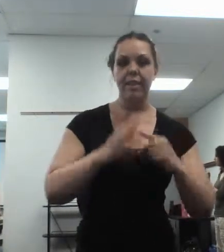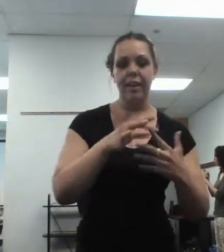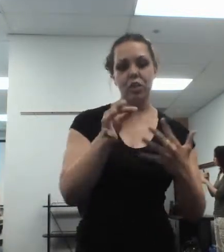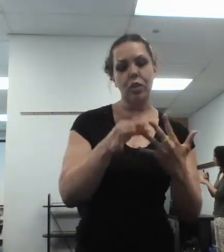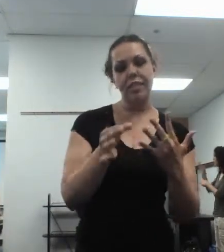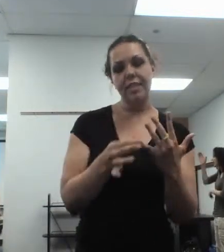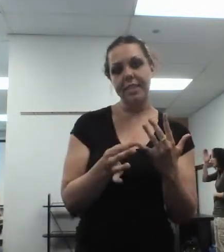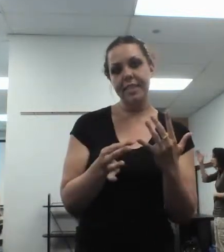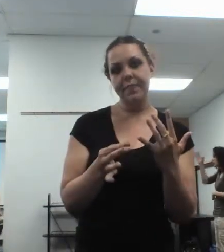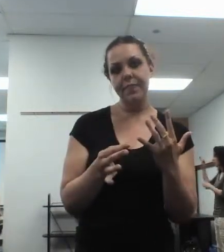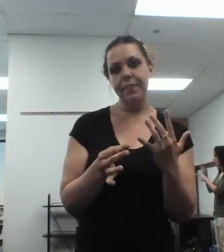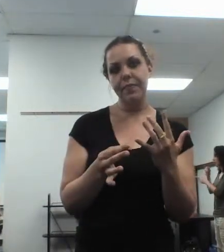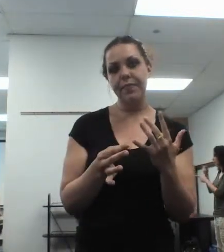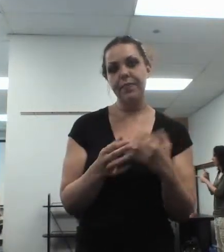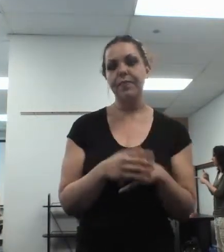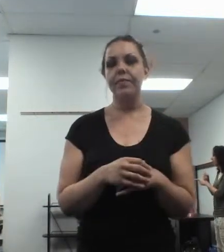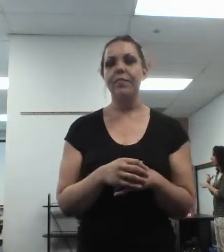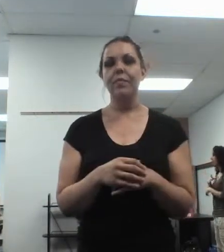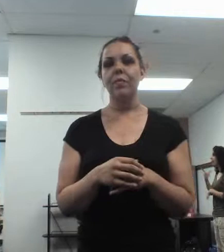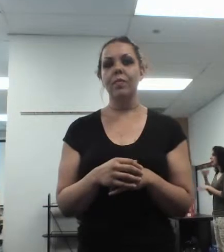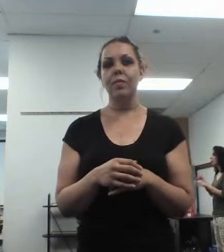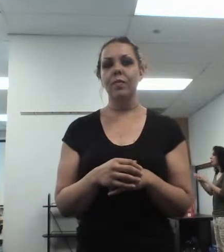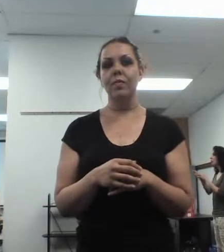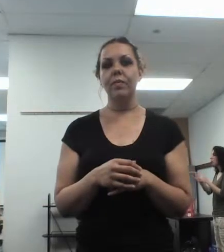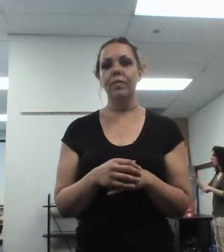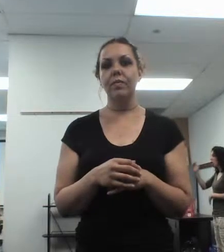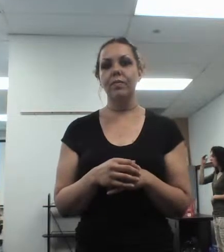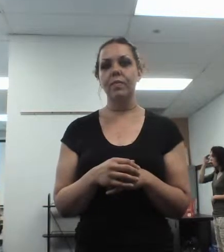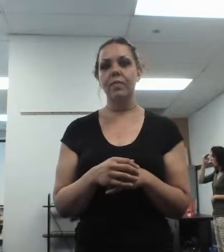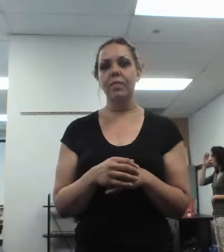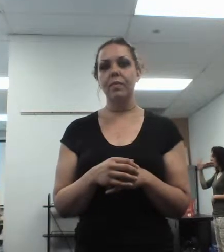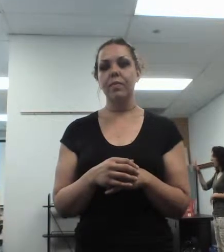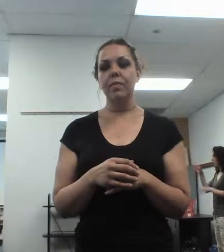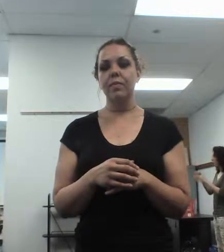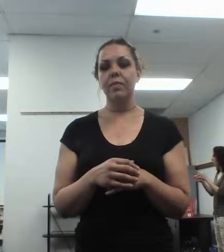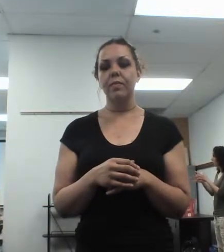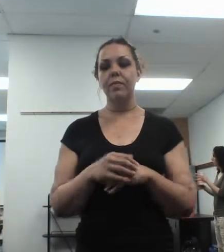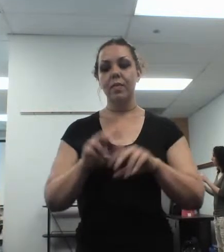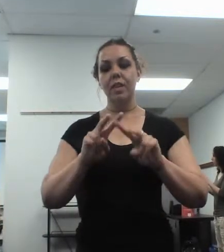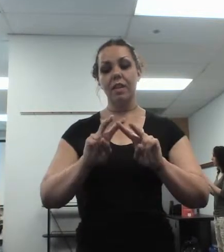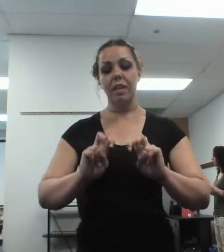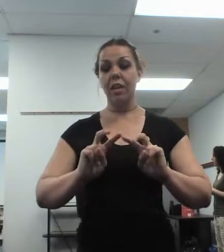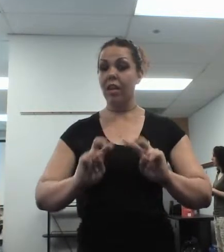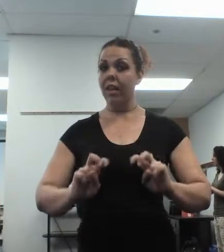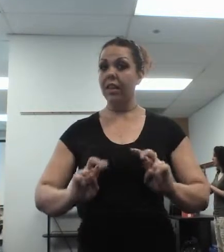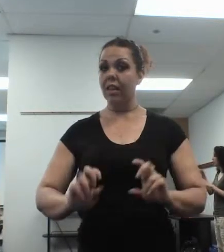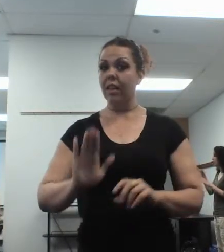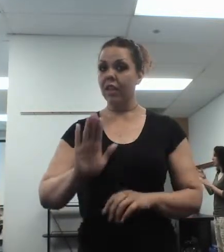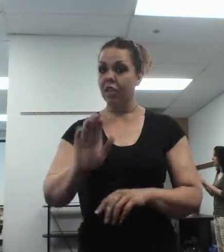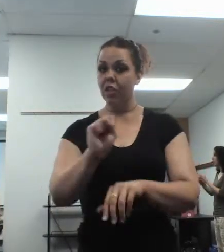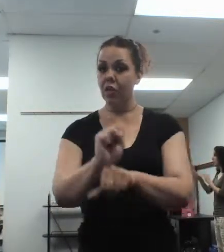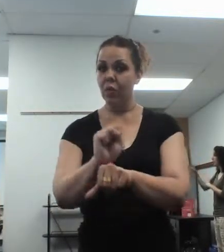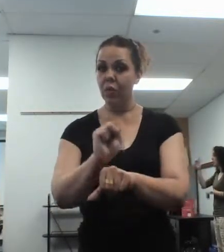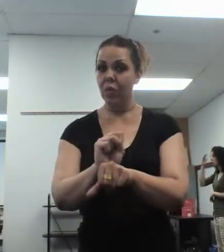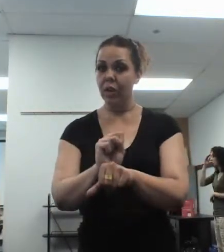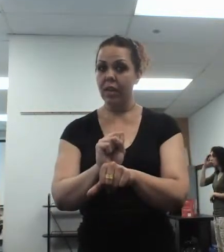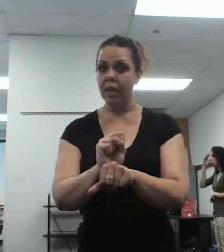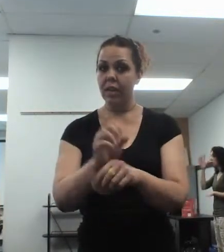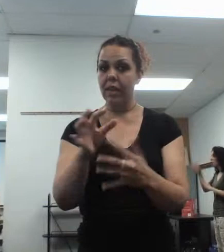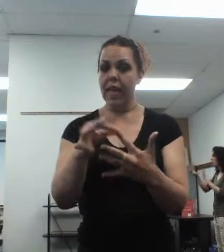Keep an eye on your work. Make sure that you're picking ASL lexical items based on meaning and not